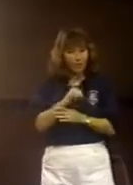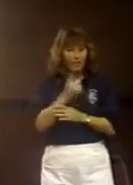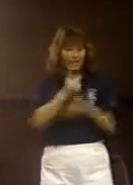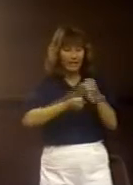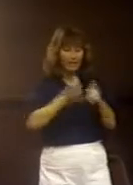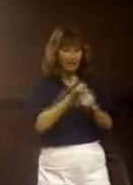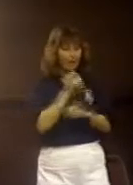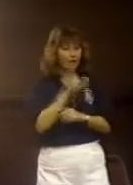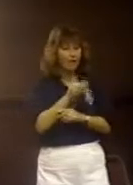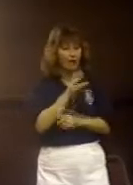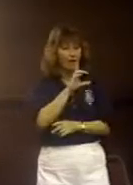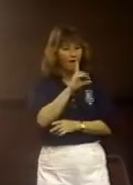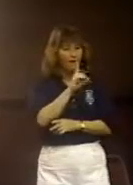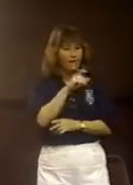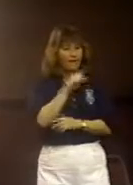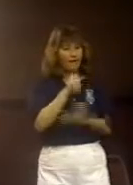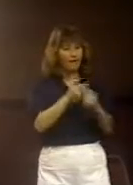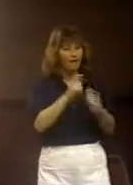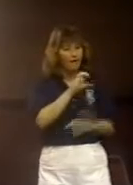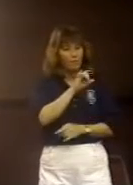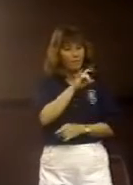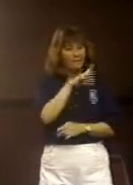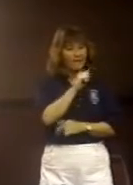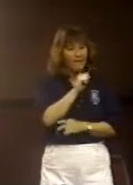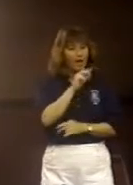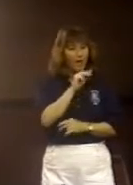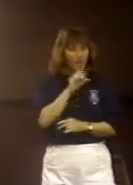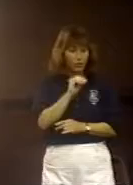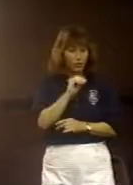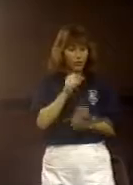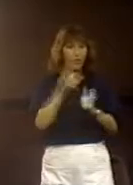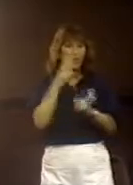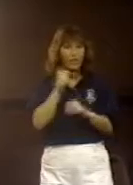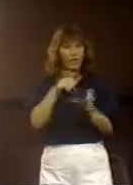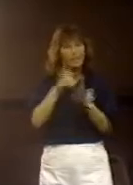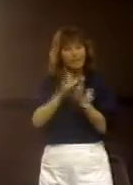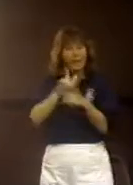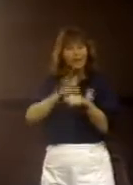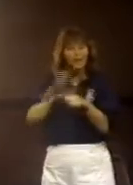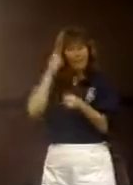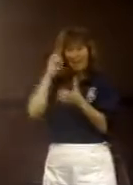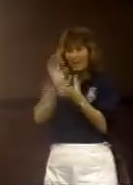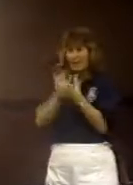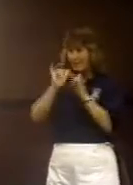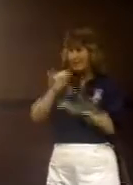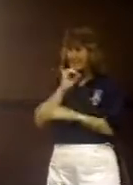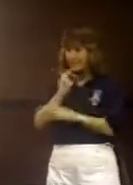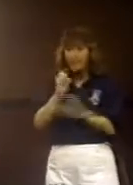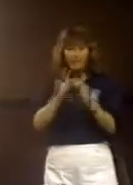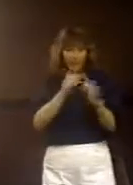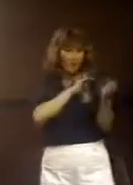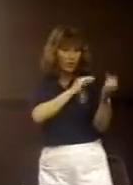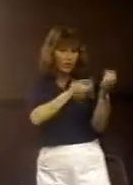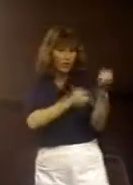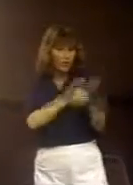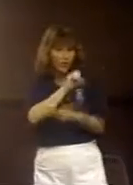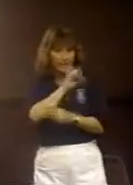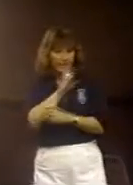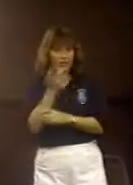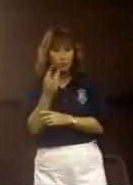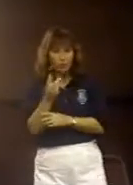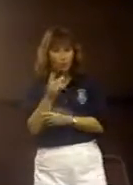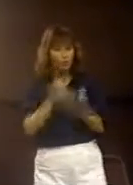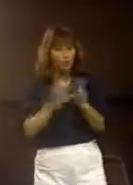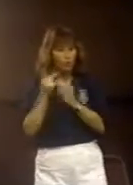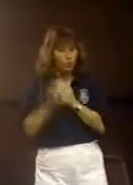10 years of data from Sedalia, Missouri, which was at that time, and I believe still is, a very strong C2